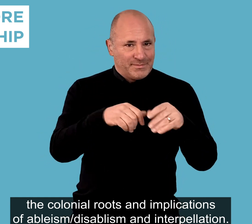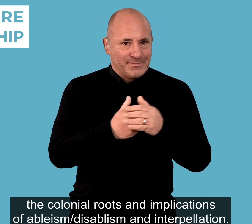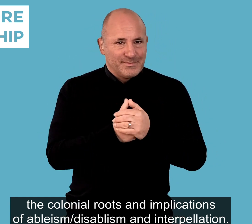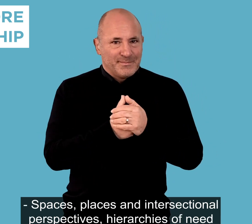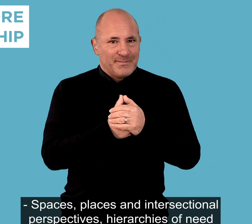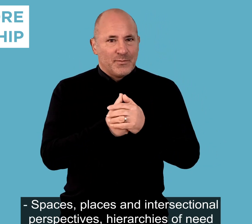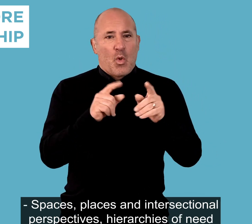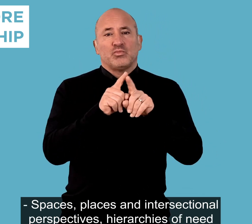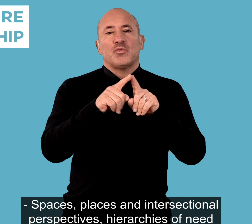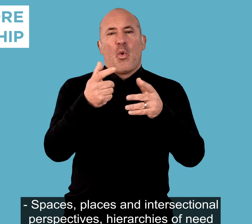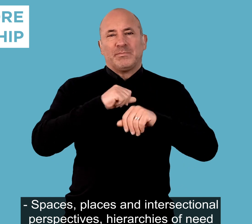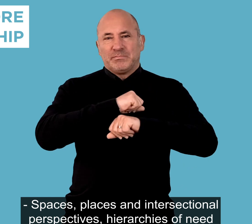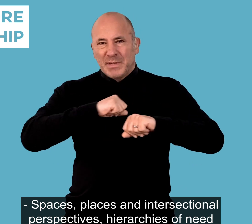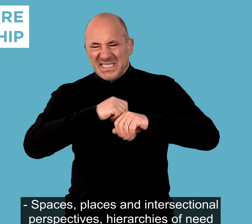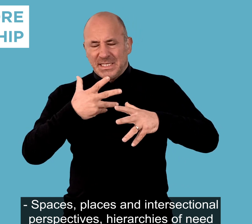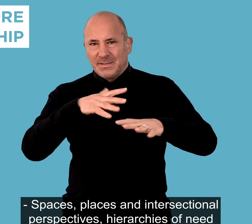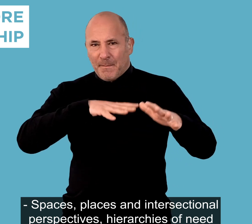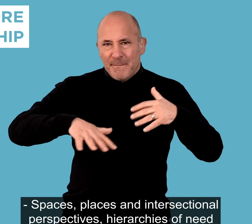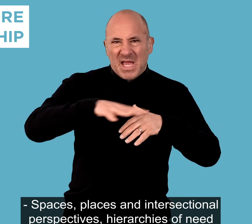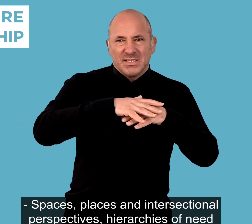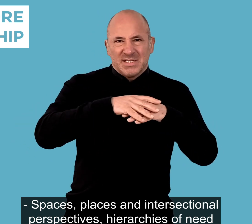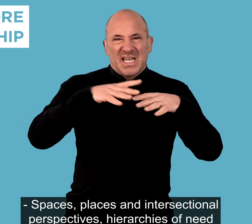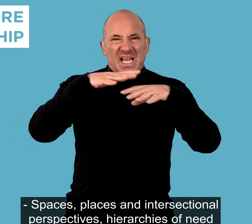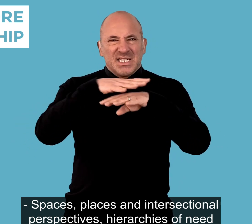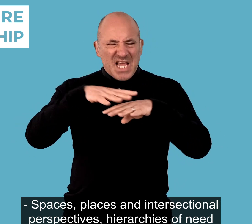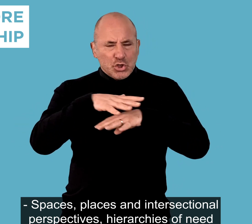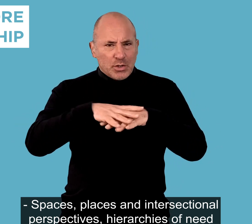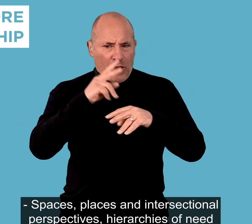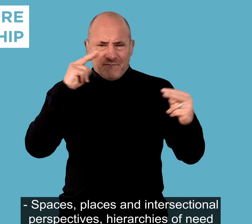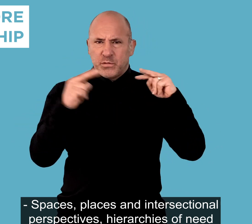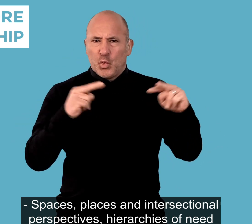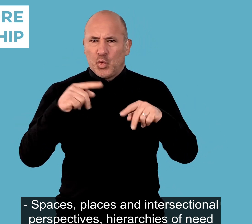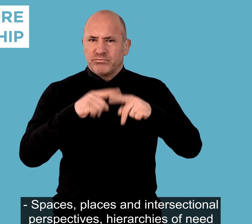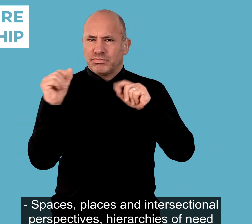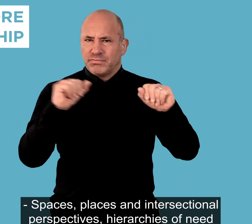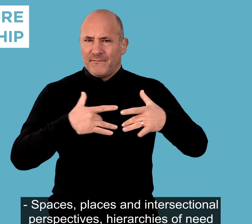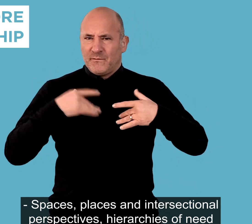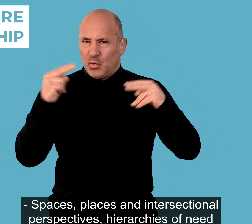Spaces, places and intersectional perspectives, hierarchies of need